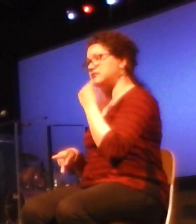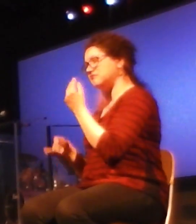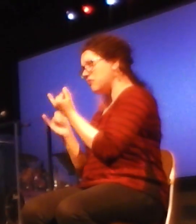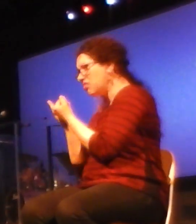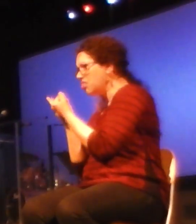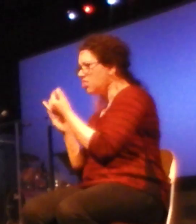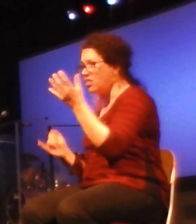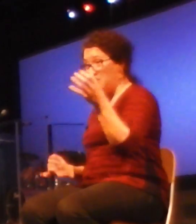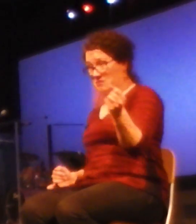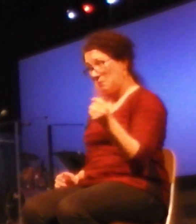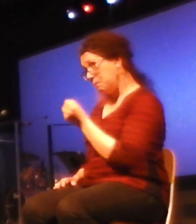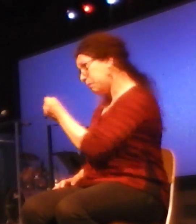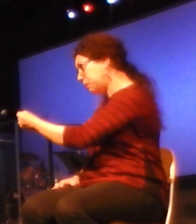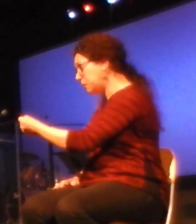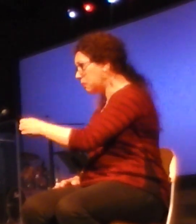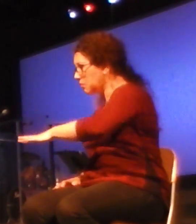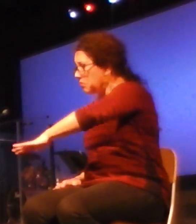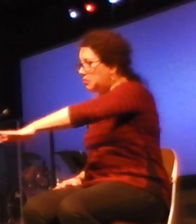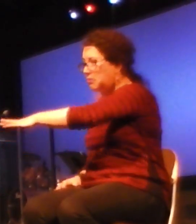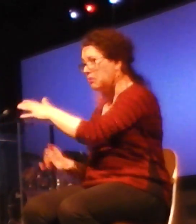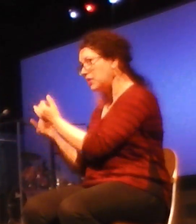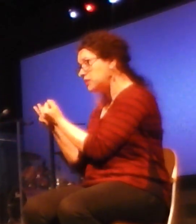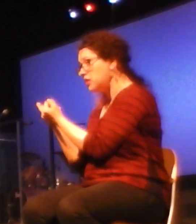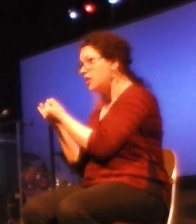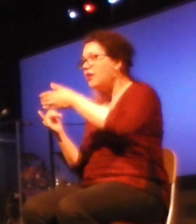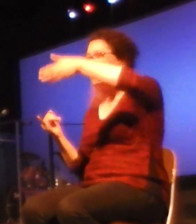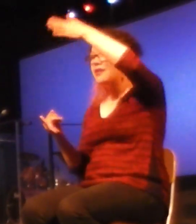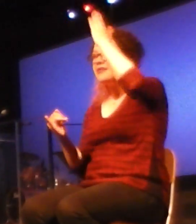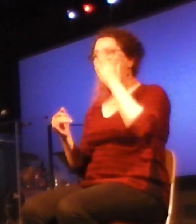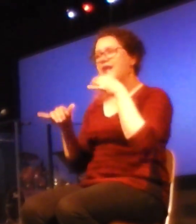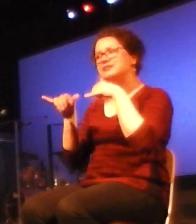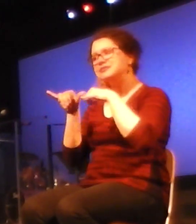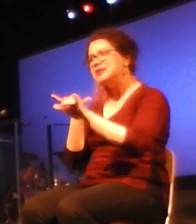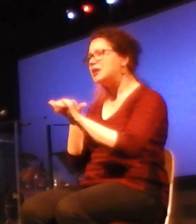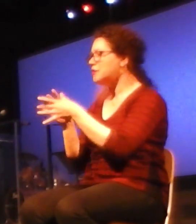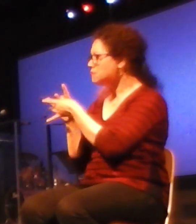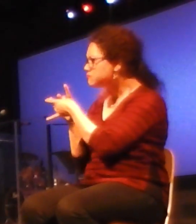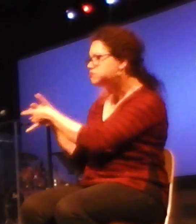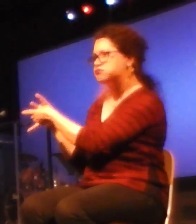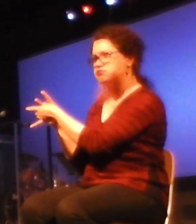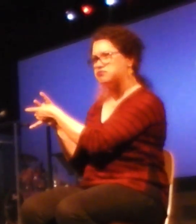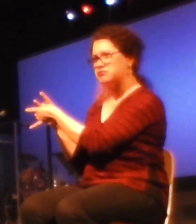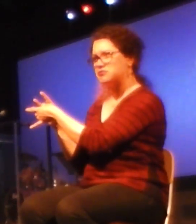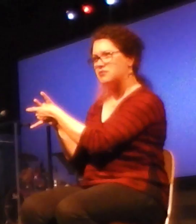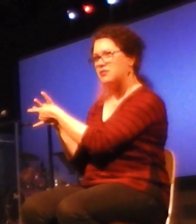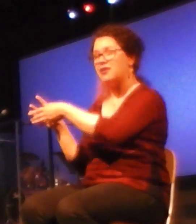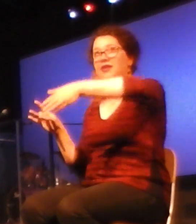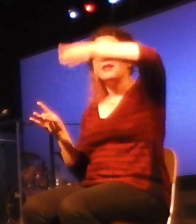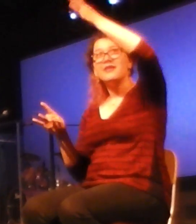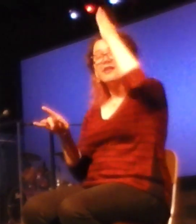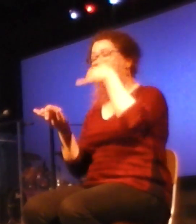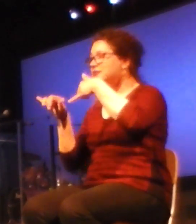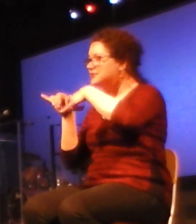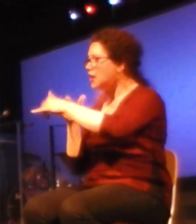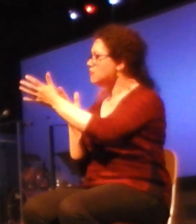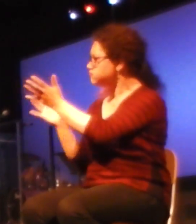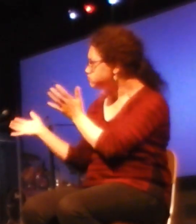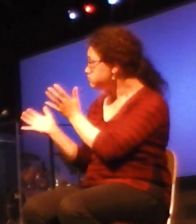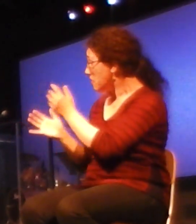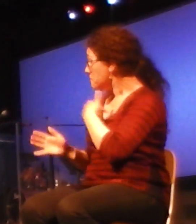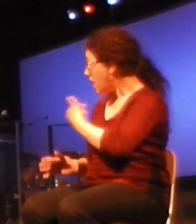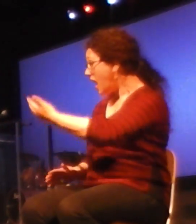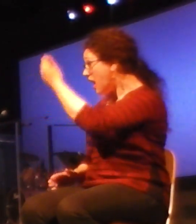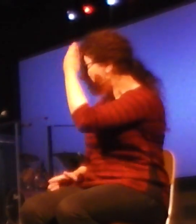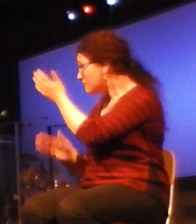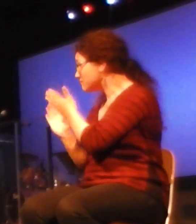in exile, God is still dialoguing with them. God is still saying things like, for I know the plans